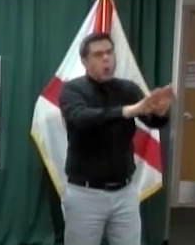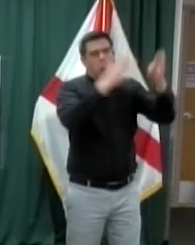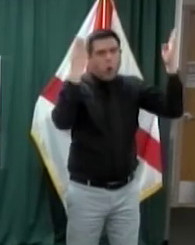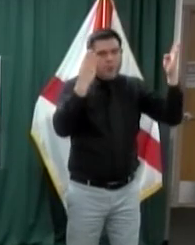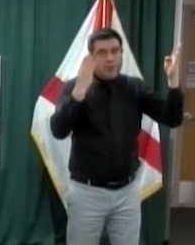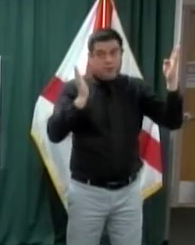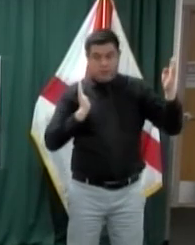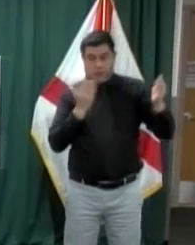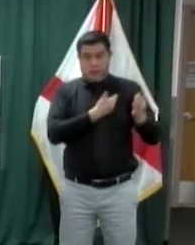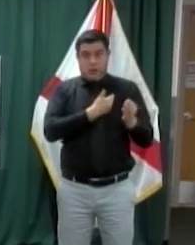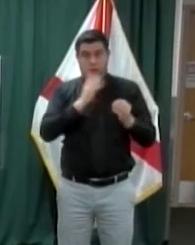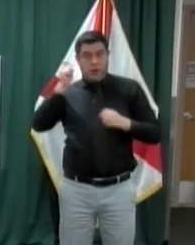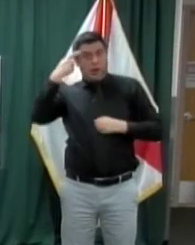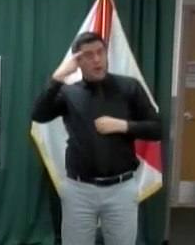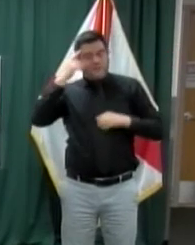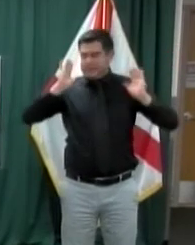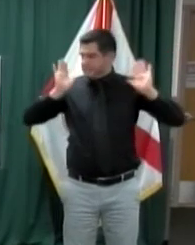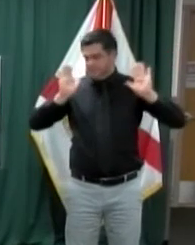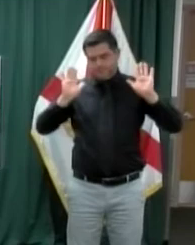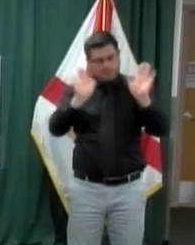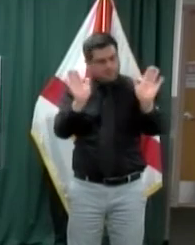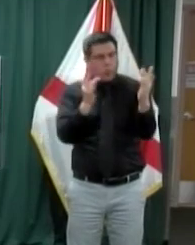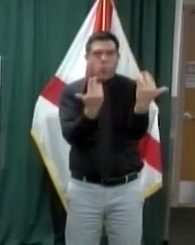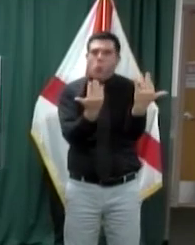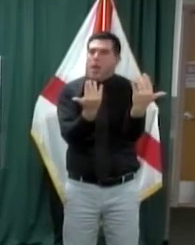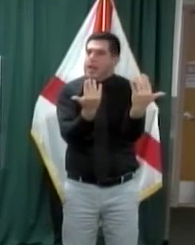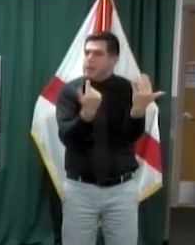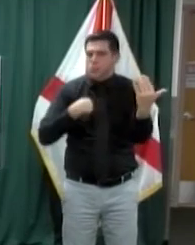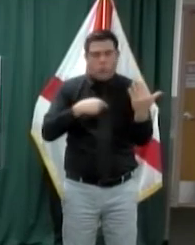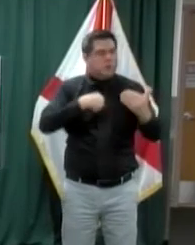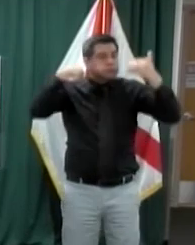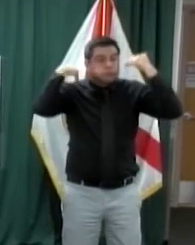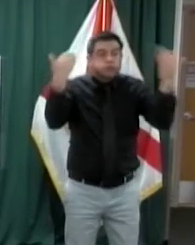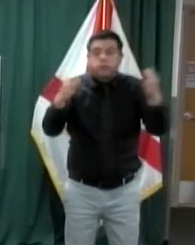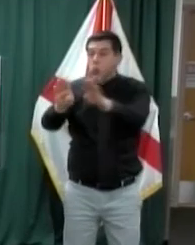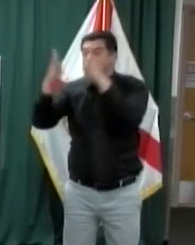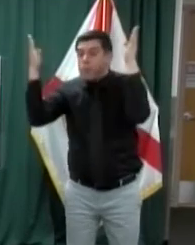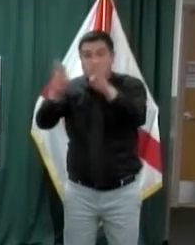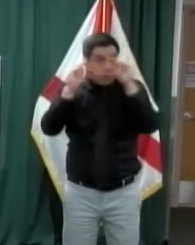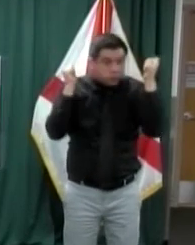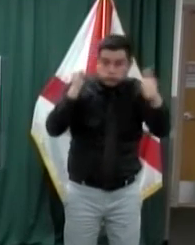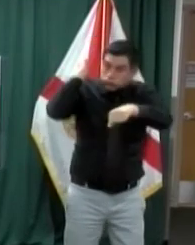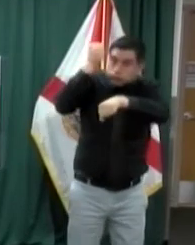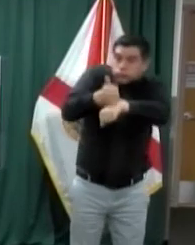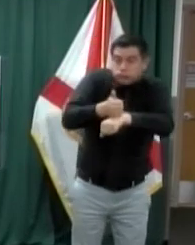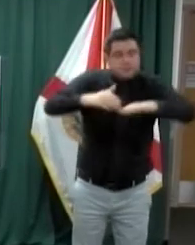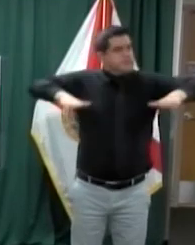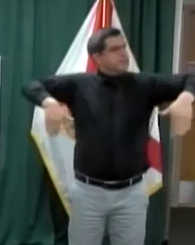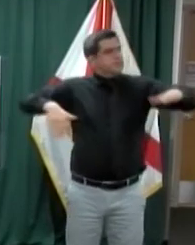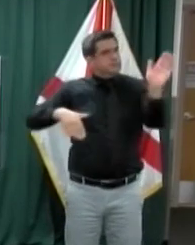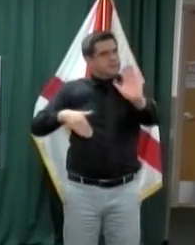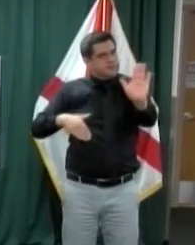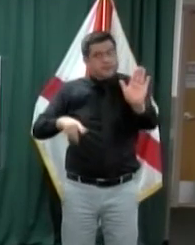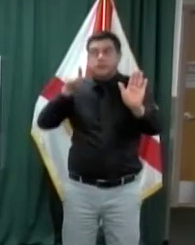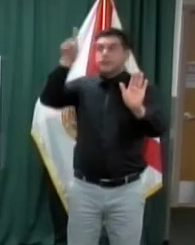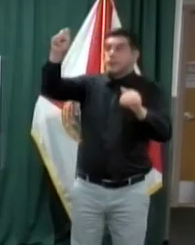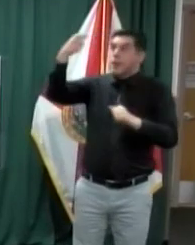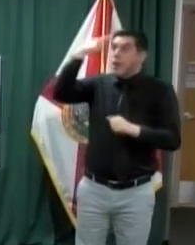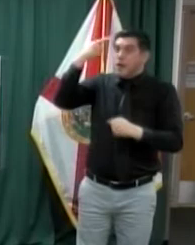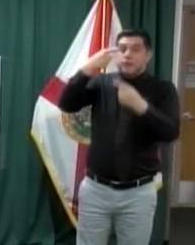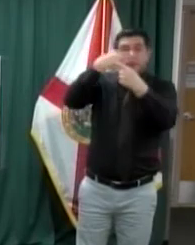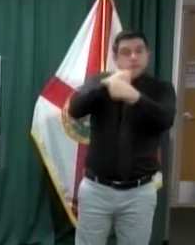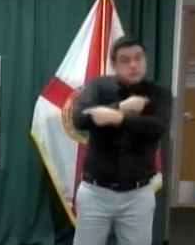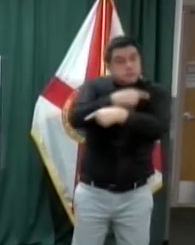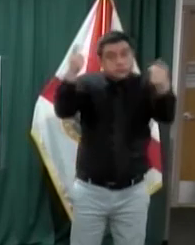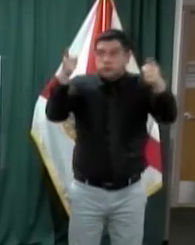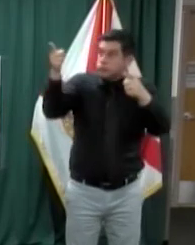governor does make that announcement, then we will be in a position with our task force to take that information and see how that fits with Seminole